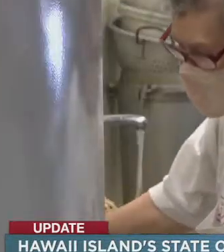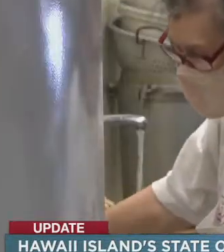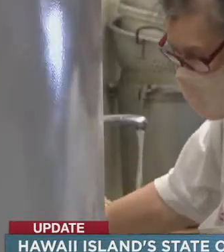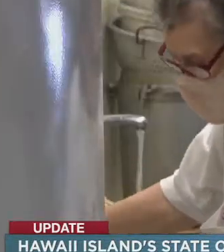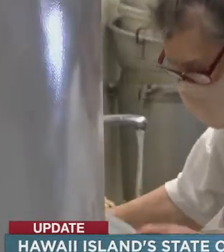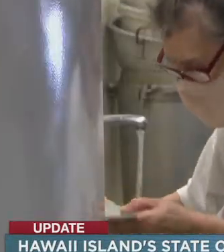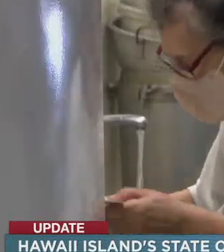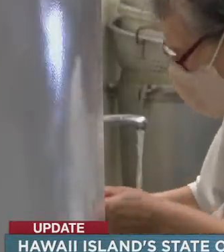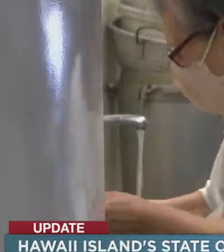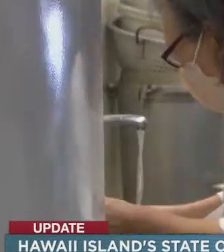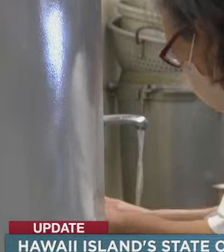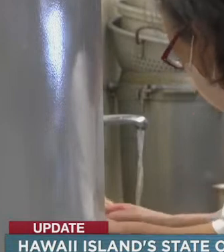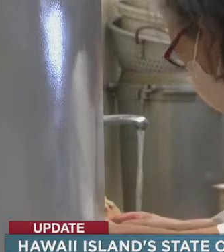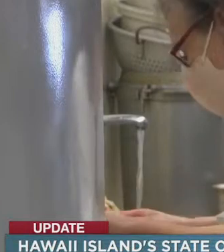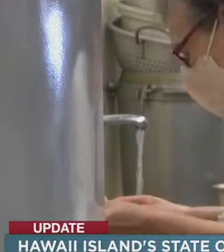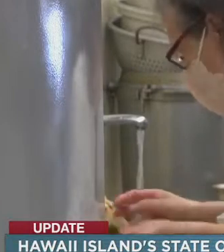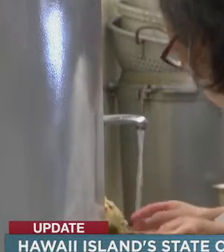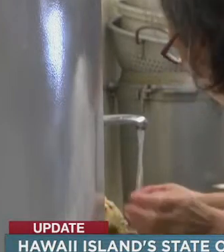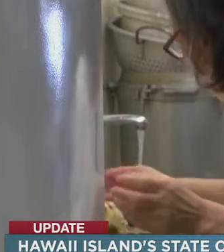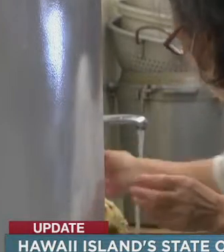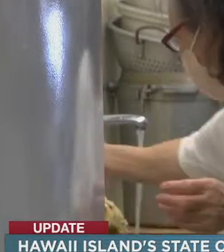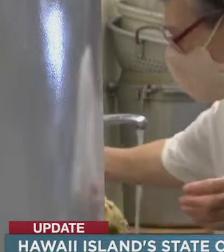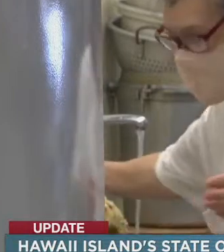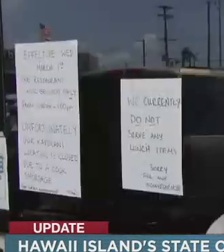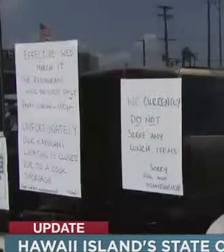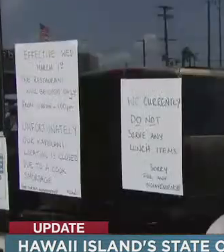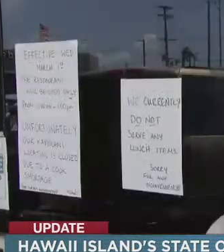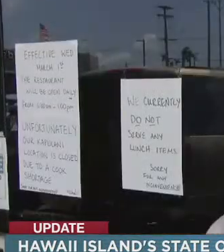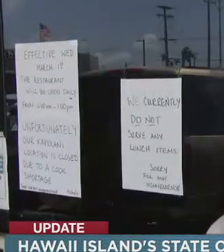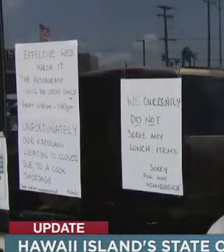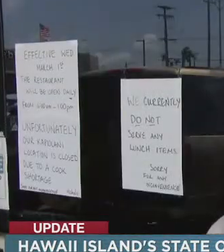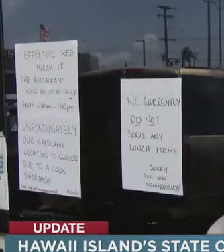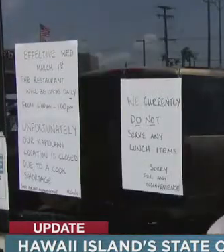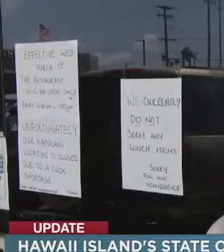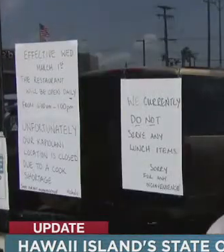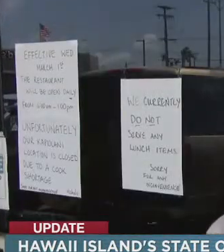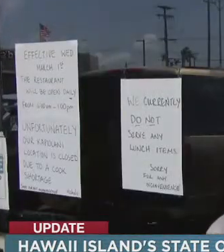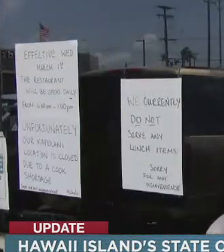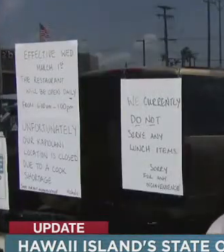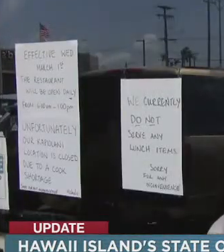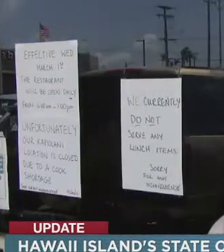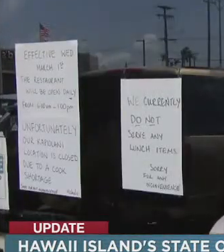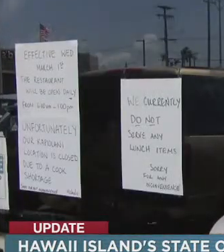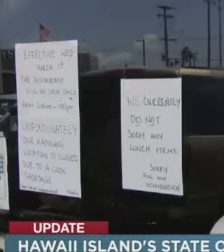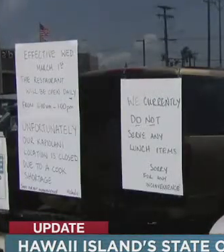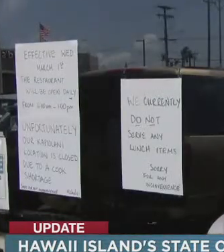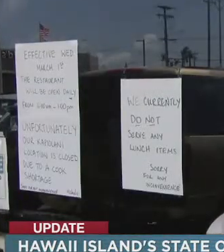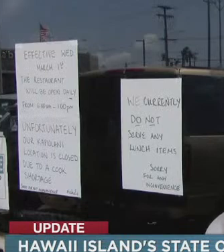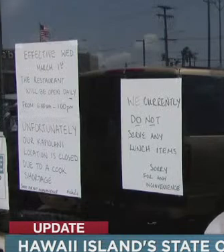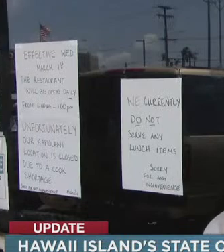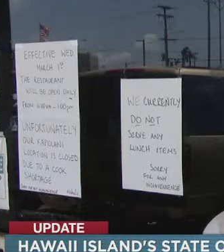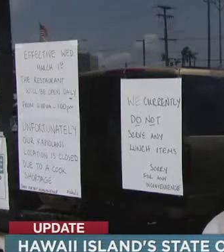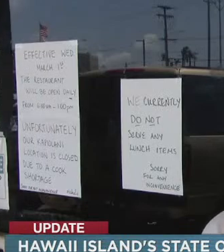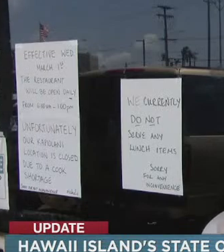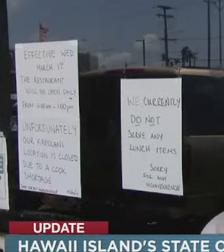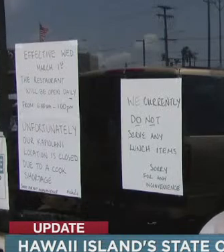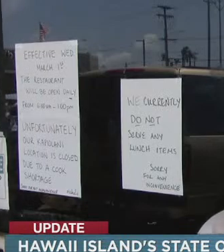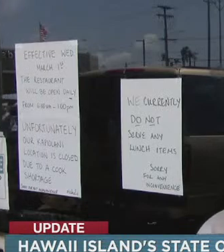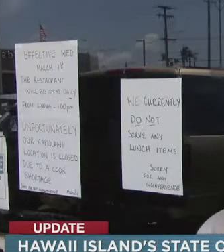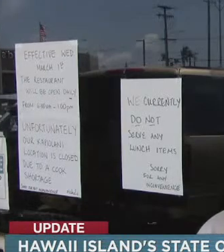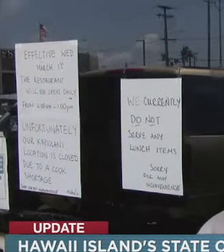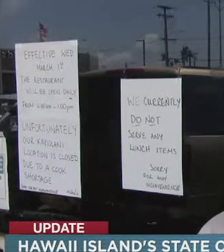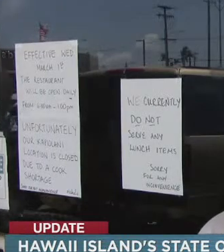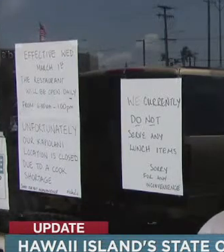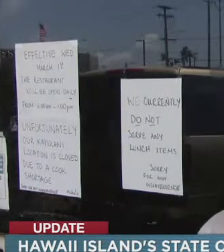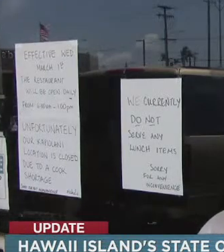was just one of the problems she faced at that location. I feel so sad. And then, I never had time to